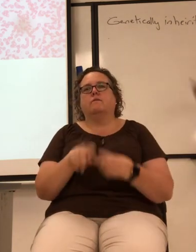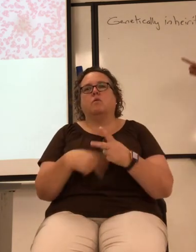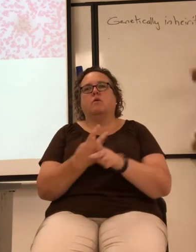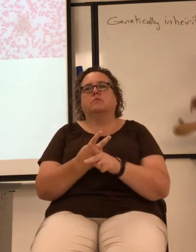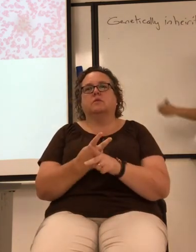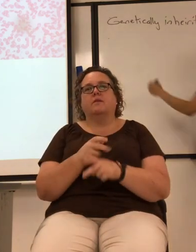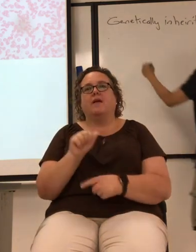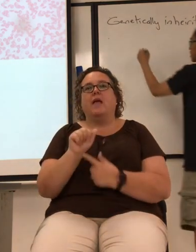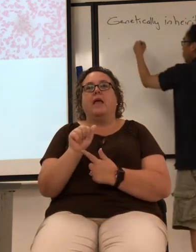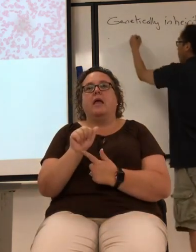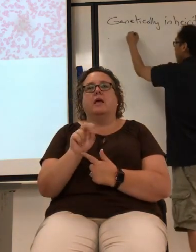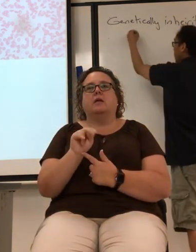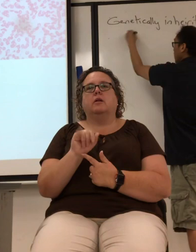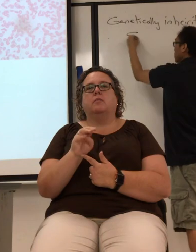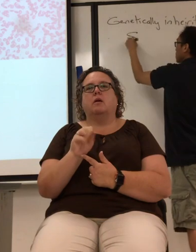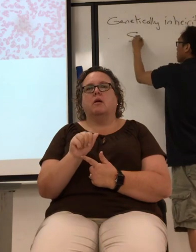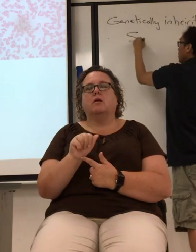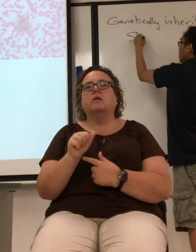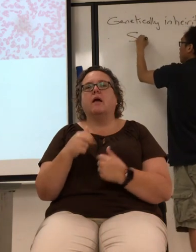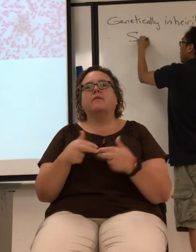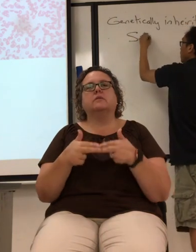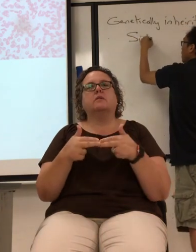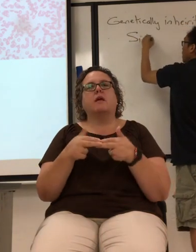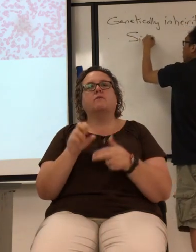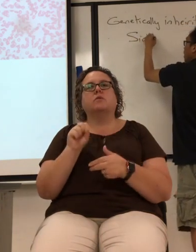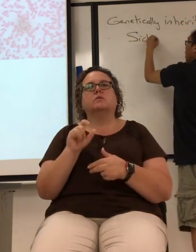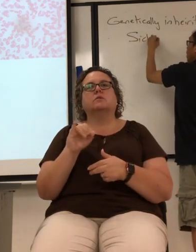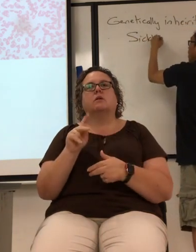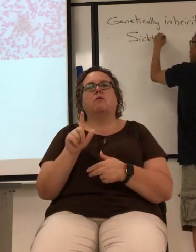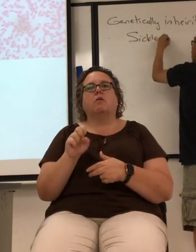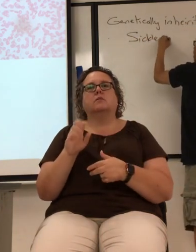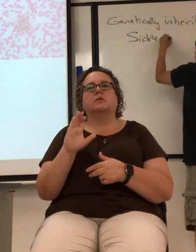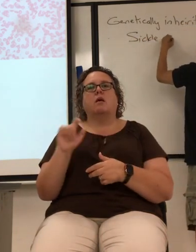I have a slide on the sickle cell one next.